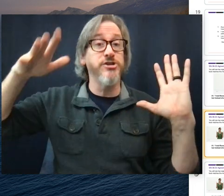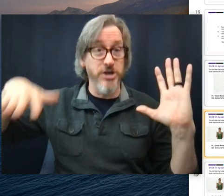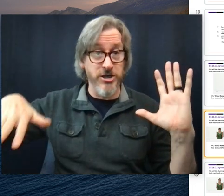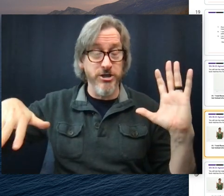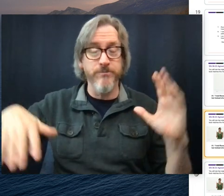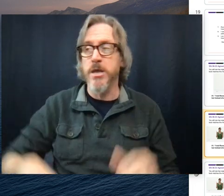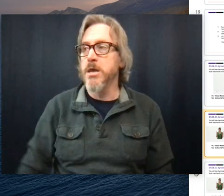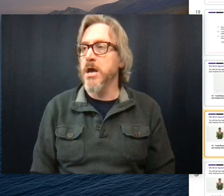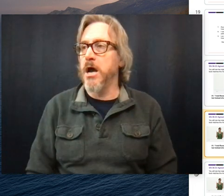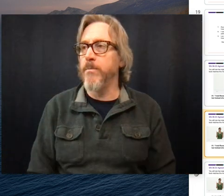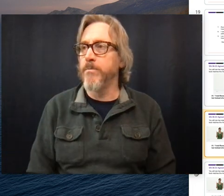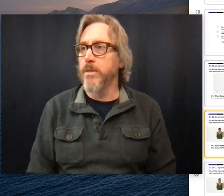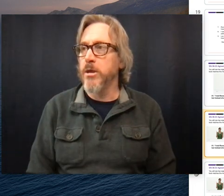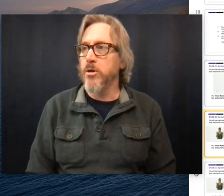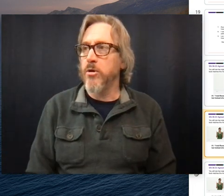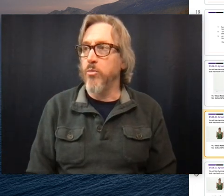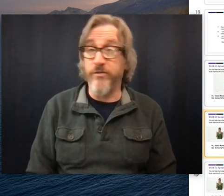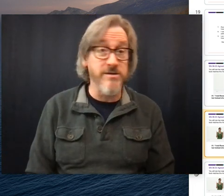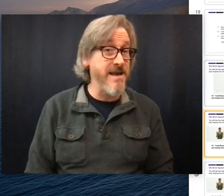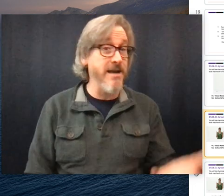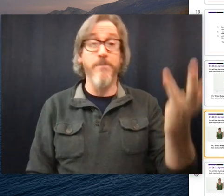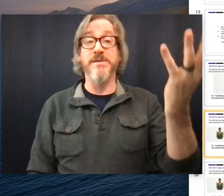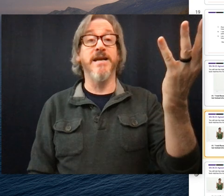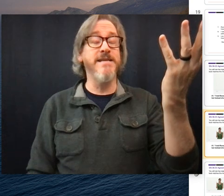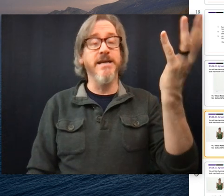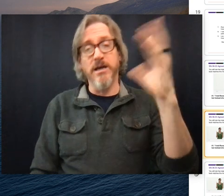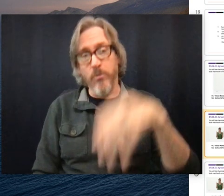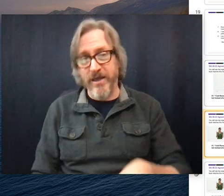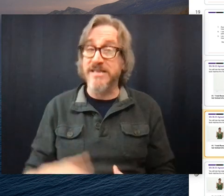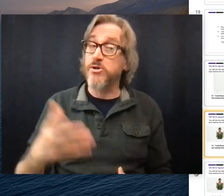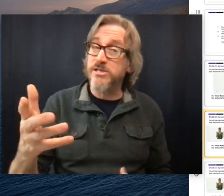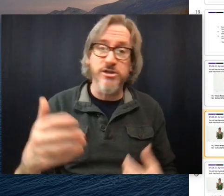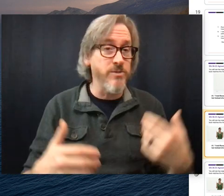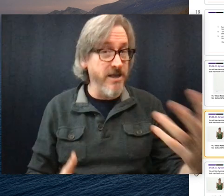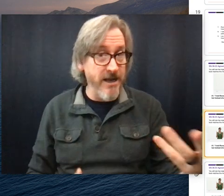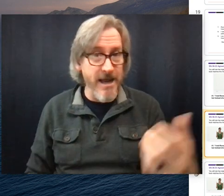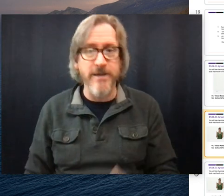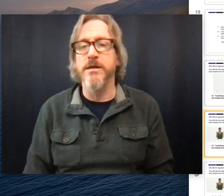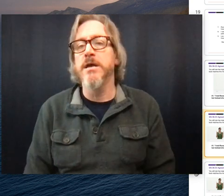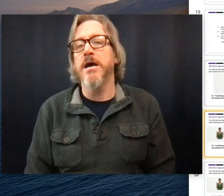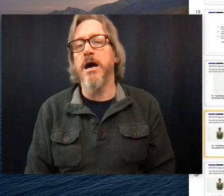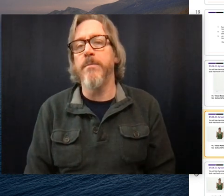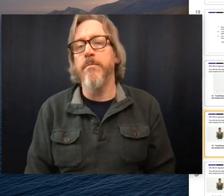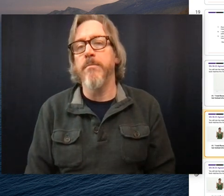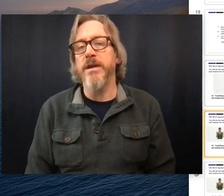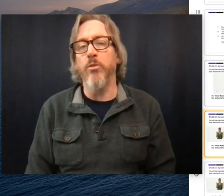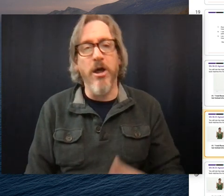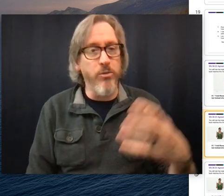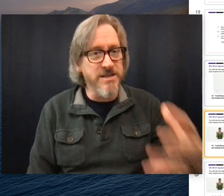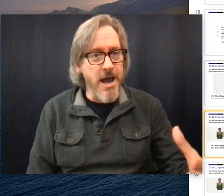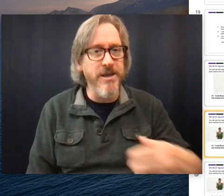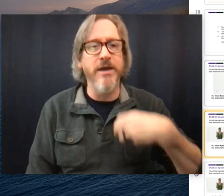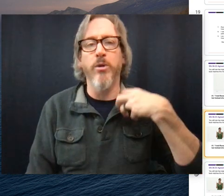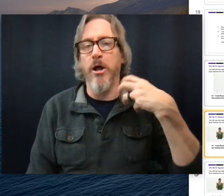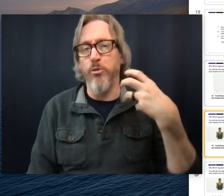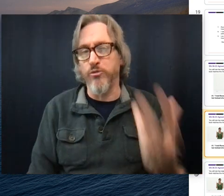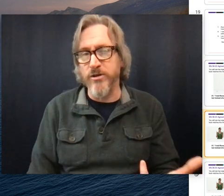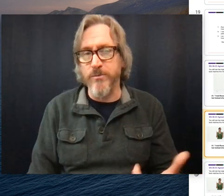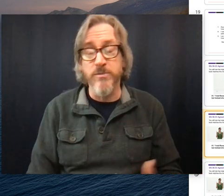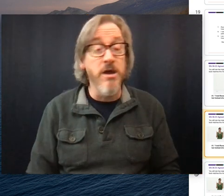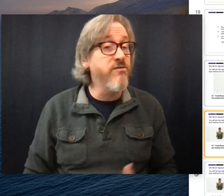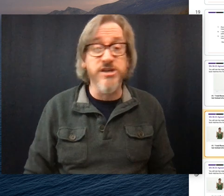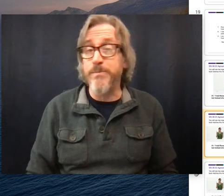message is changing, what they're setting up as an idea, when they ask questions, when they negate. It will help with timing. It will help